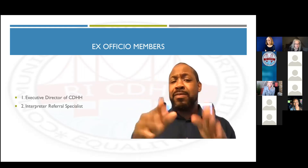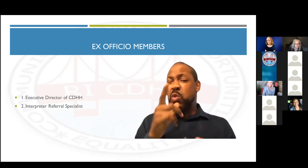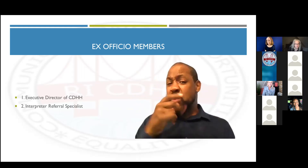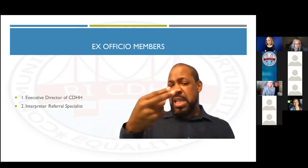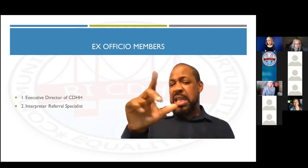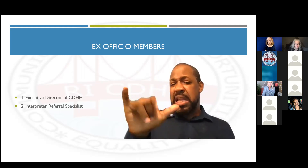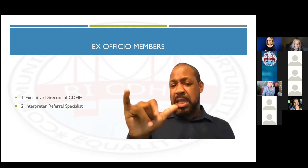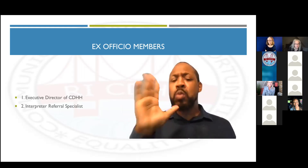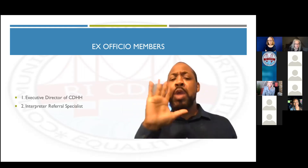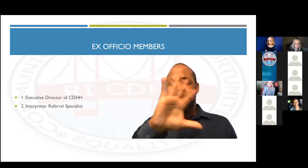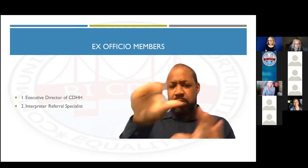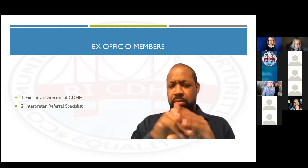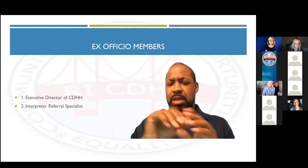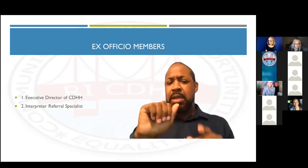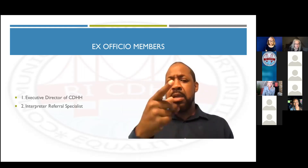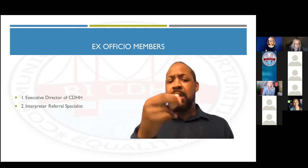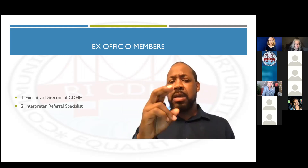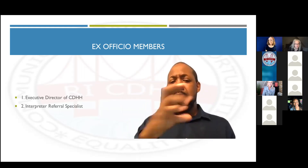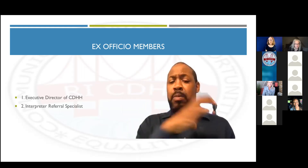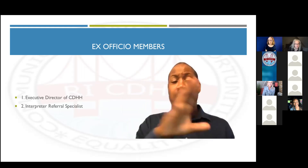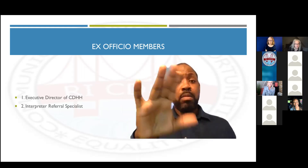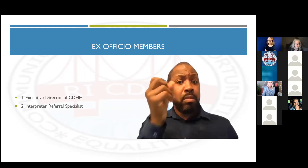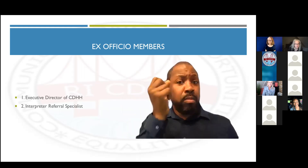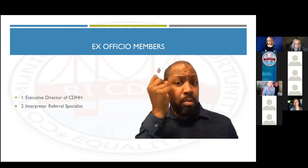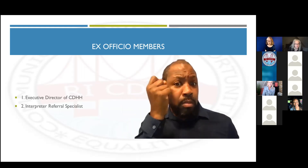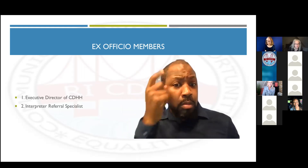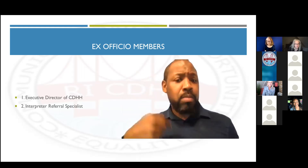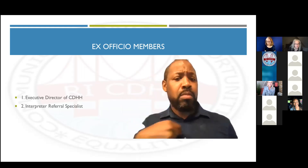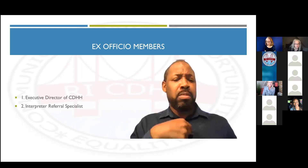Our interpreter referral specialists will also be ex officio